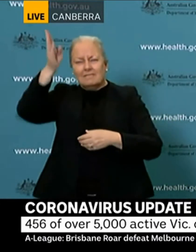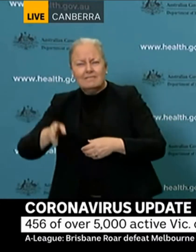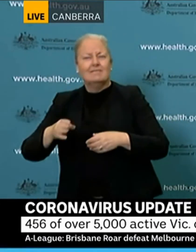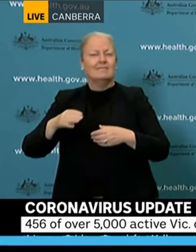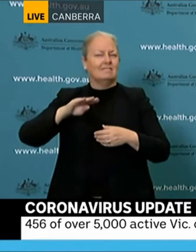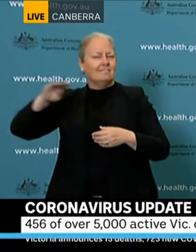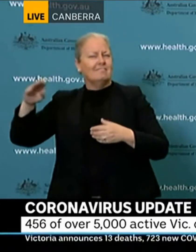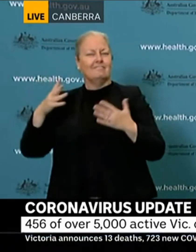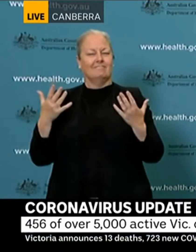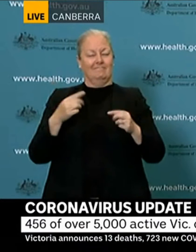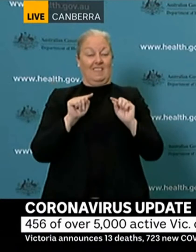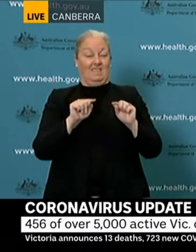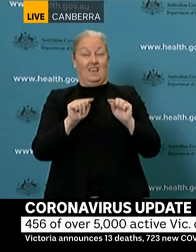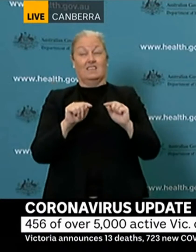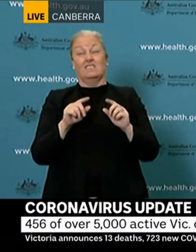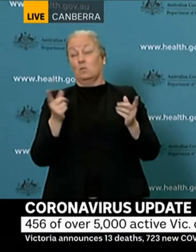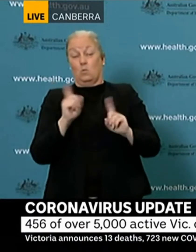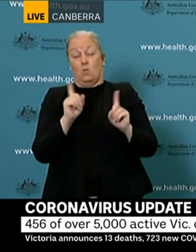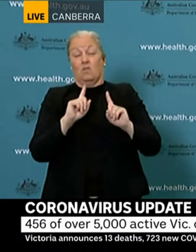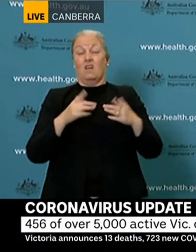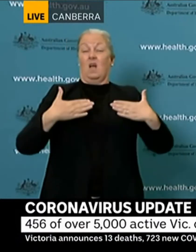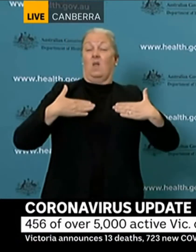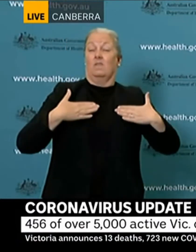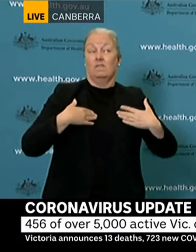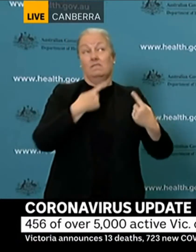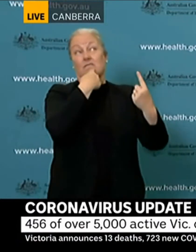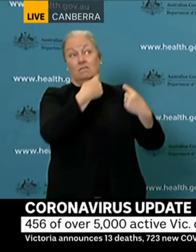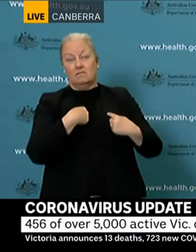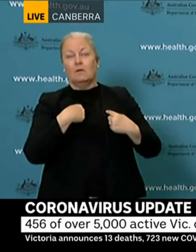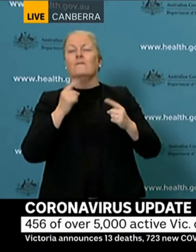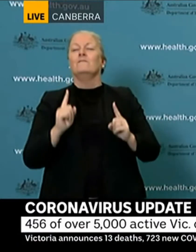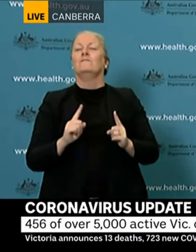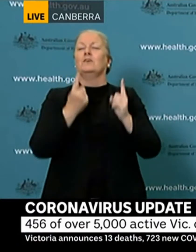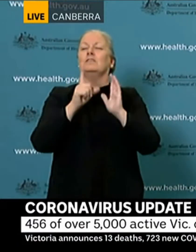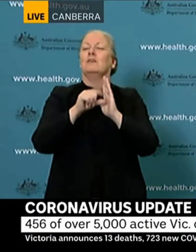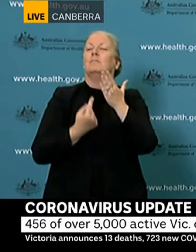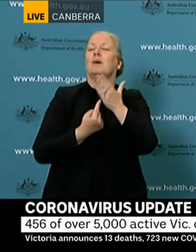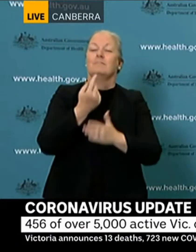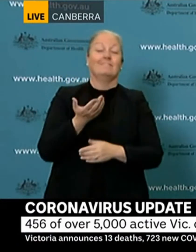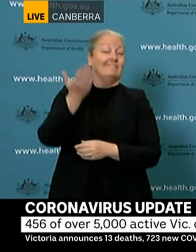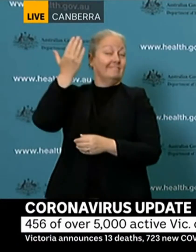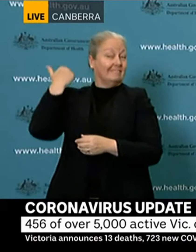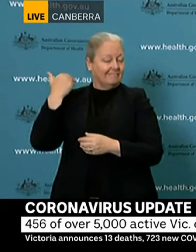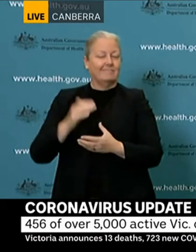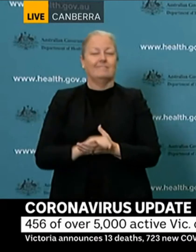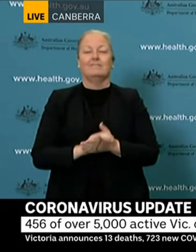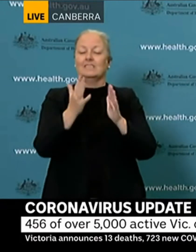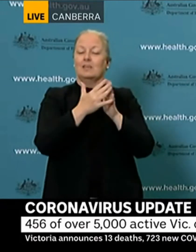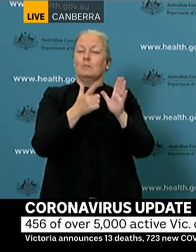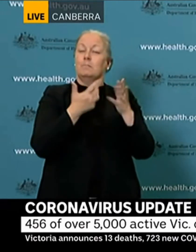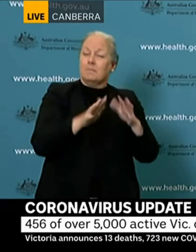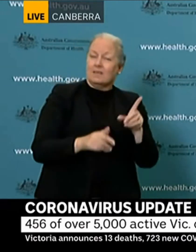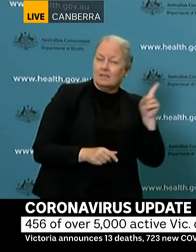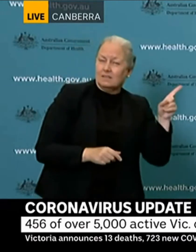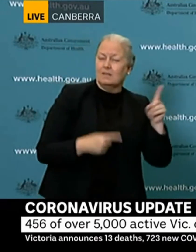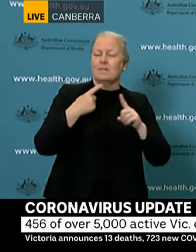really important and strong public health measure early on in the first wave. And so WA experienced that like the rest of